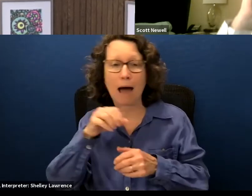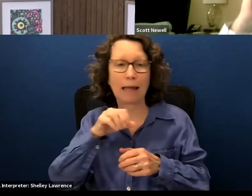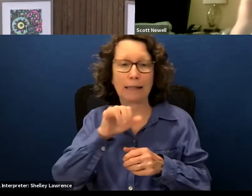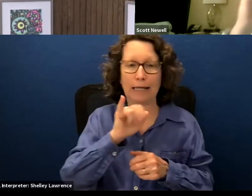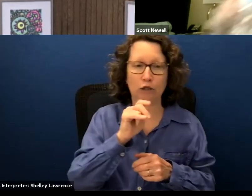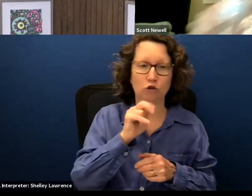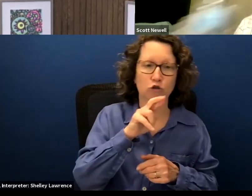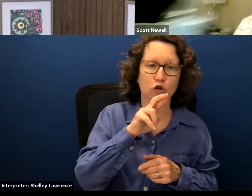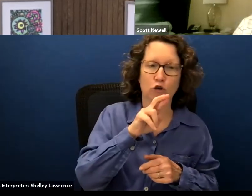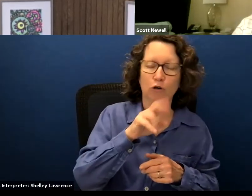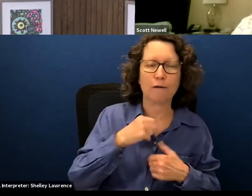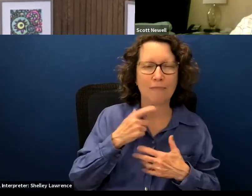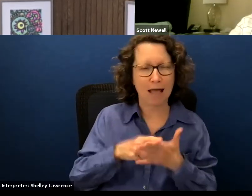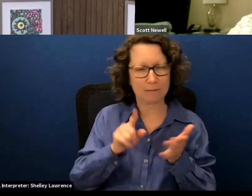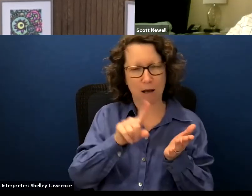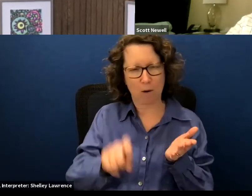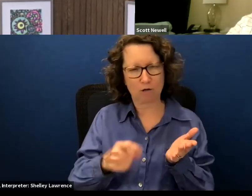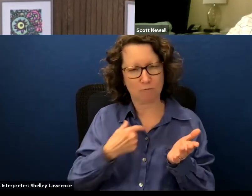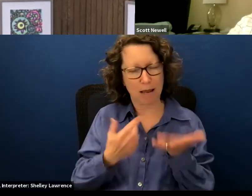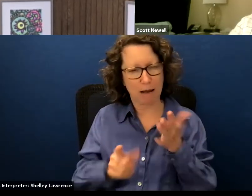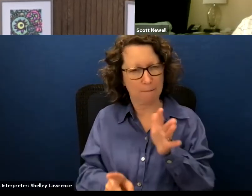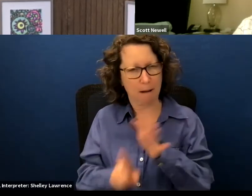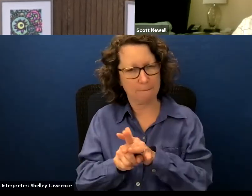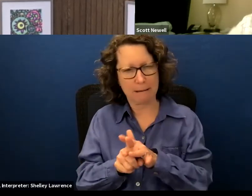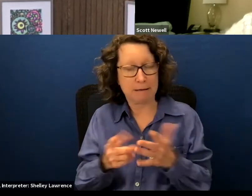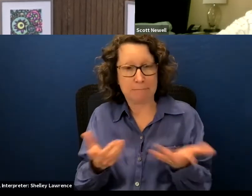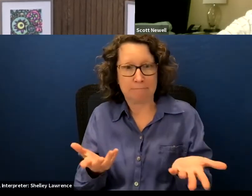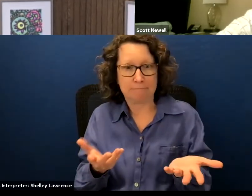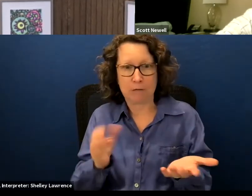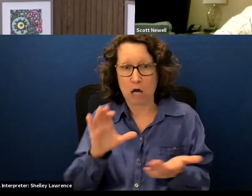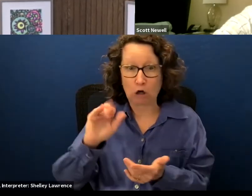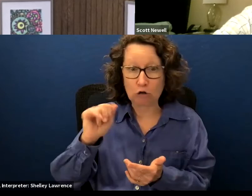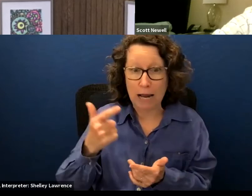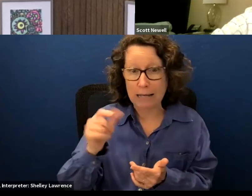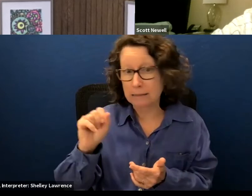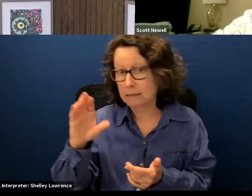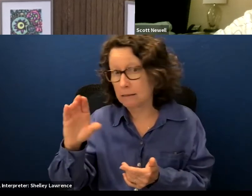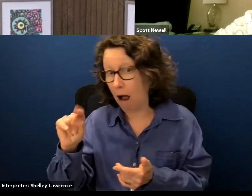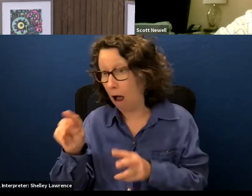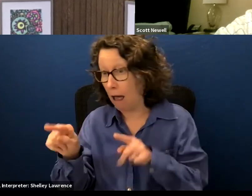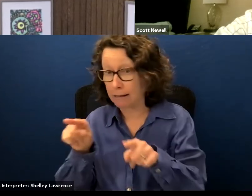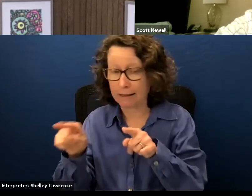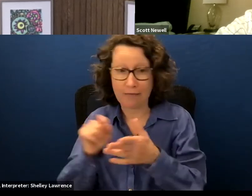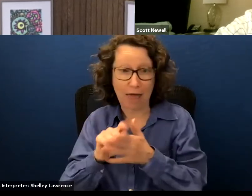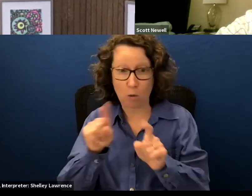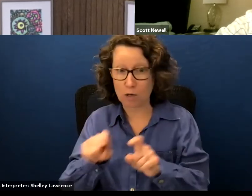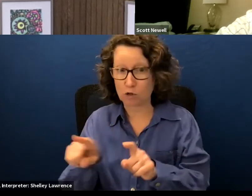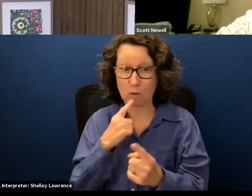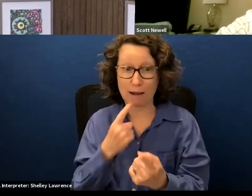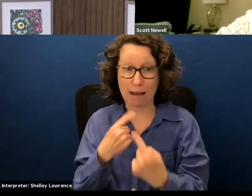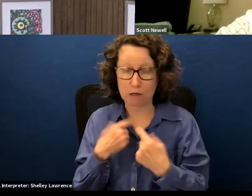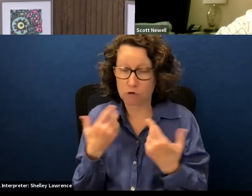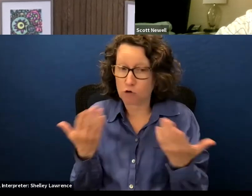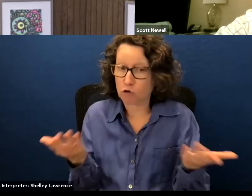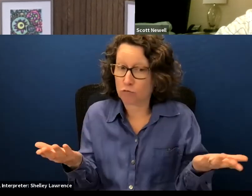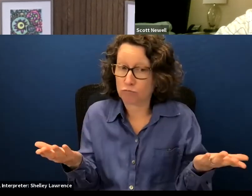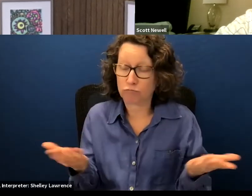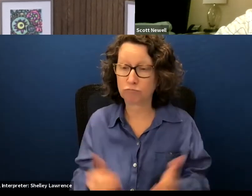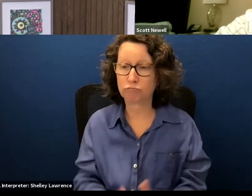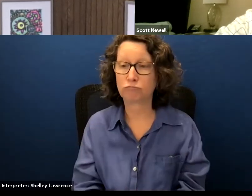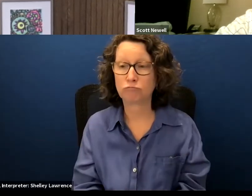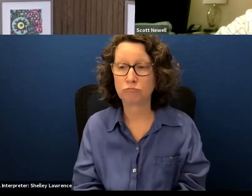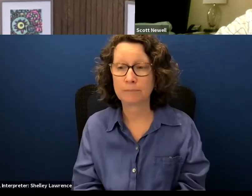So that's a question that I have, that this may come up. I don't know if Craig or Scott, if that's a question that you can answer.